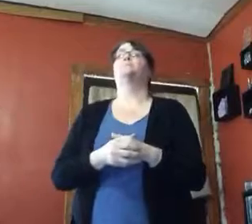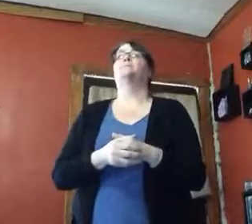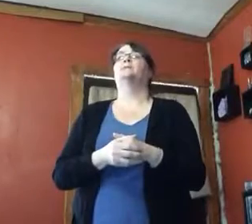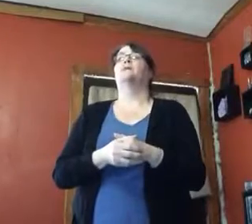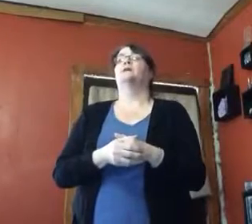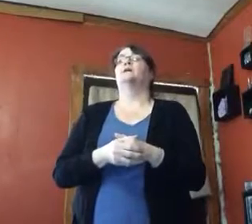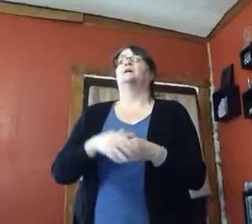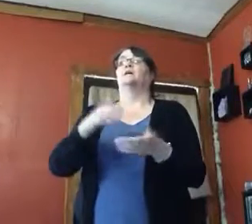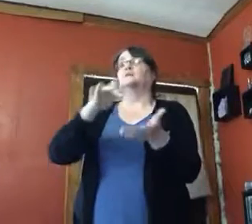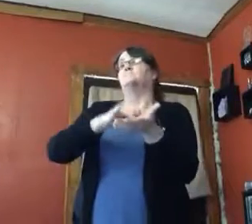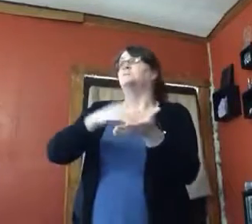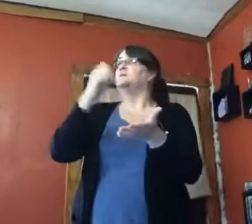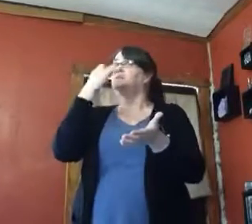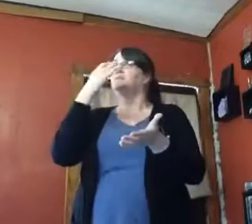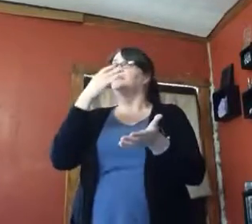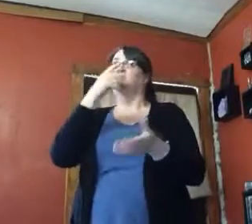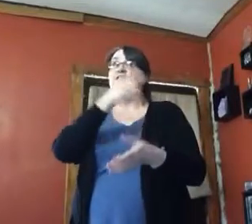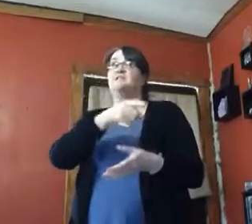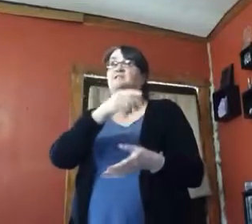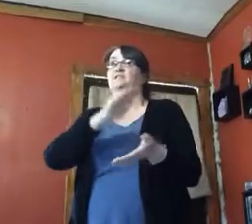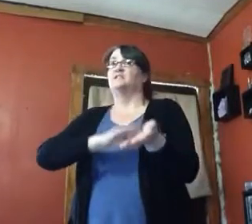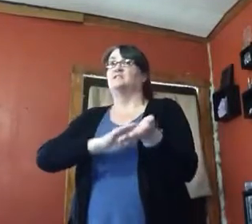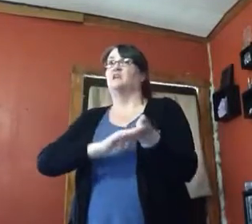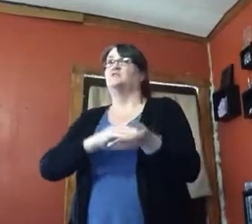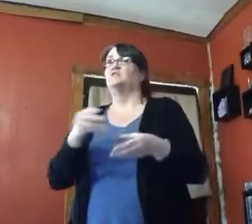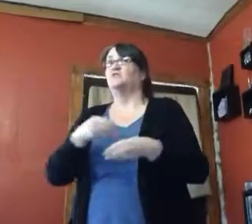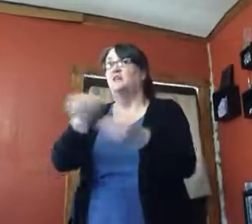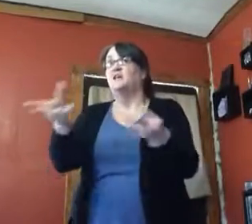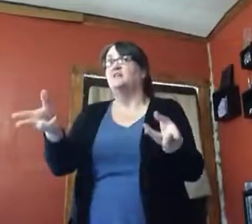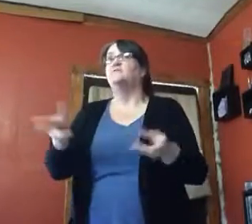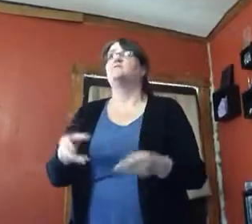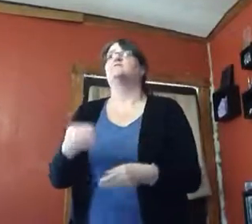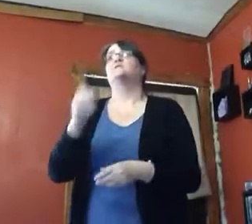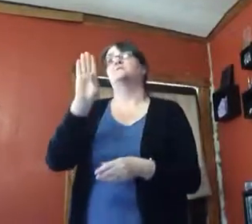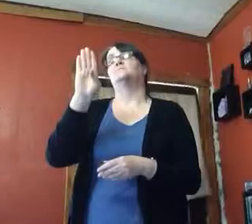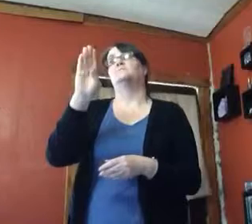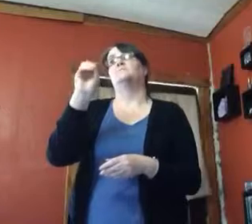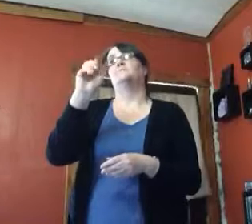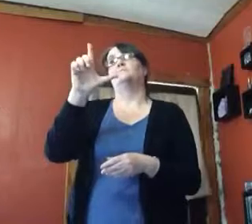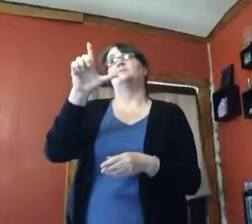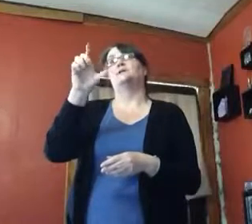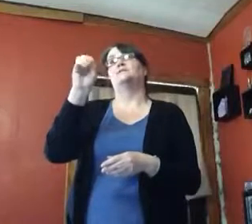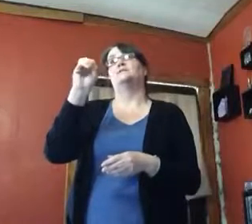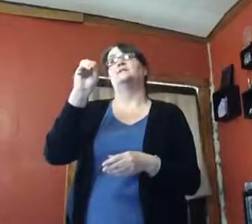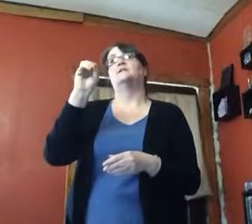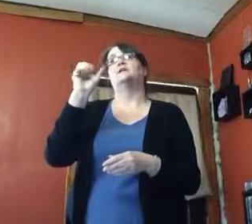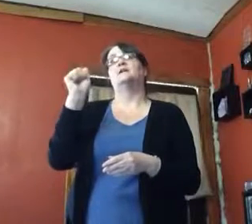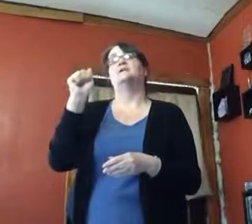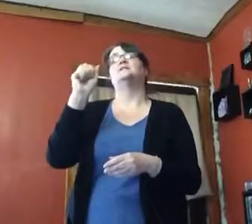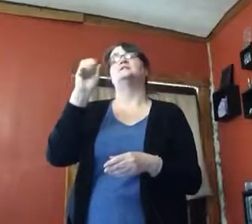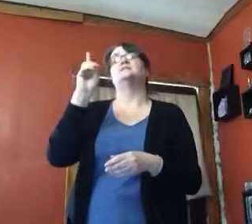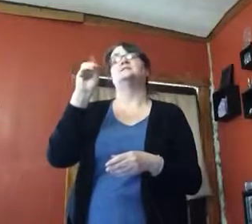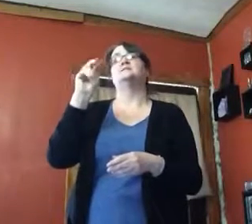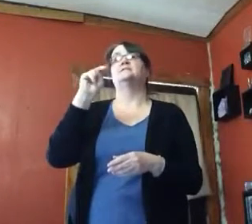a bright flash of light, which he felt to be God revealing himself. Following his hospital